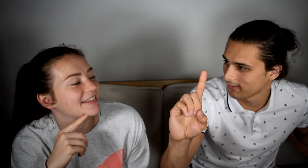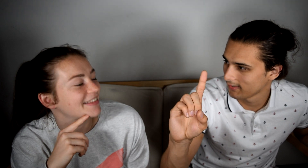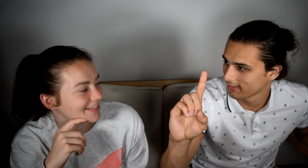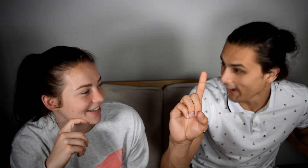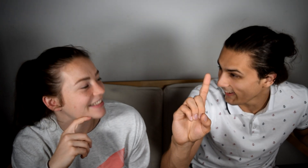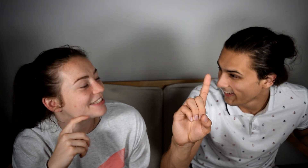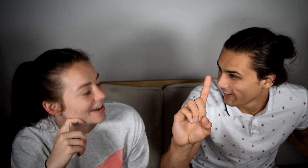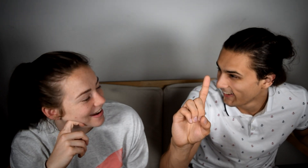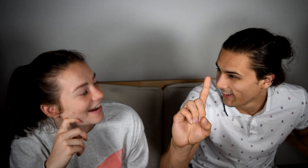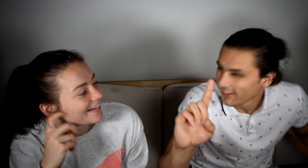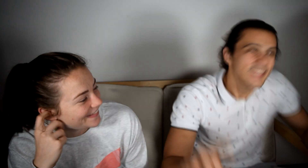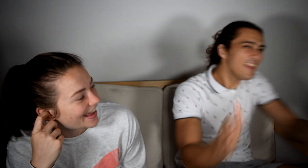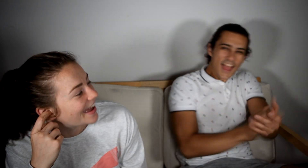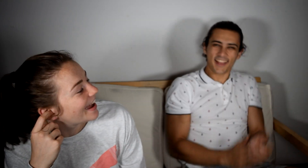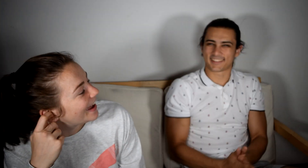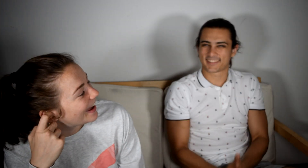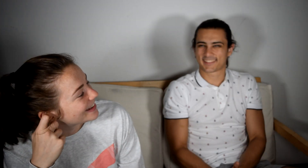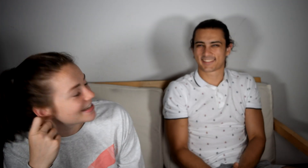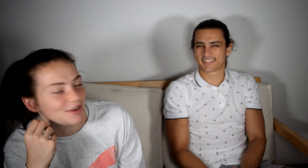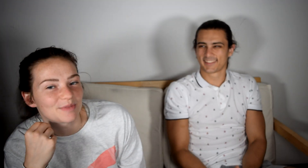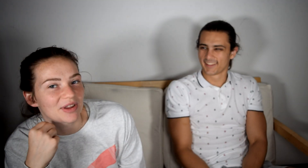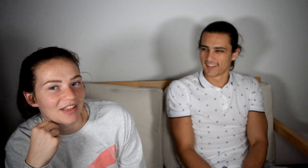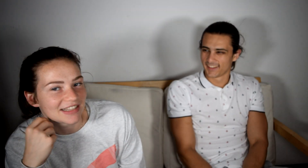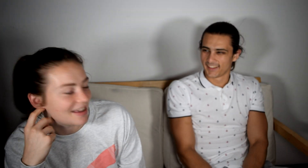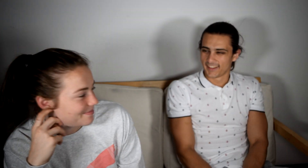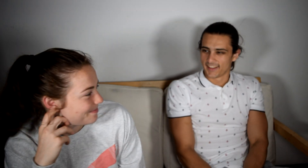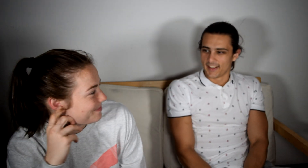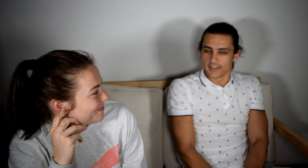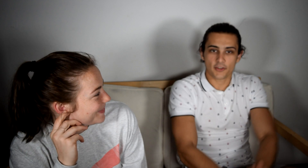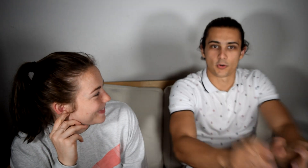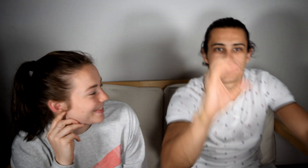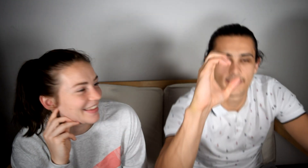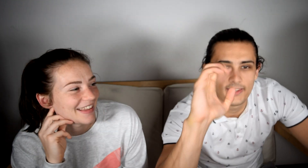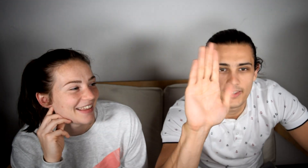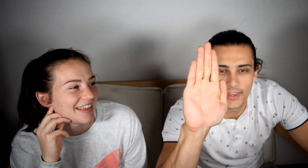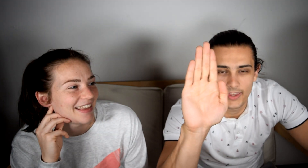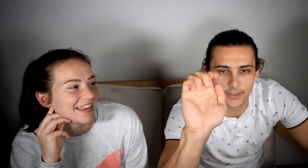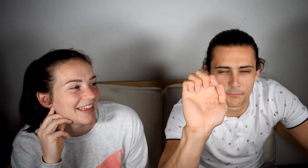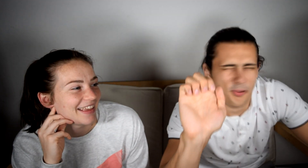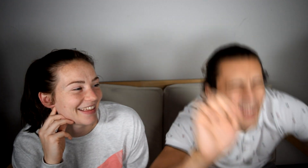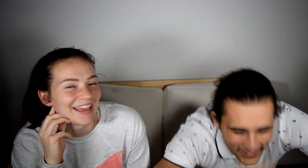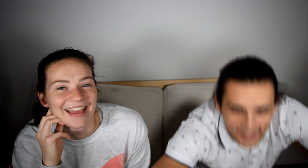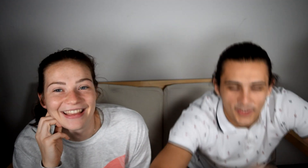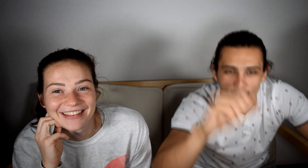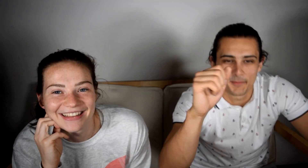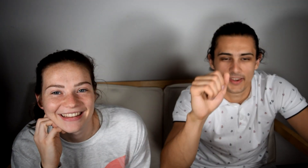Yes. Yeah? Good job. Yes! Can you spell your last name? Yeah, sure. C. No, let me get it.